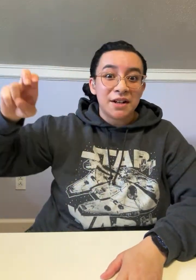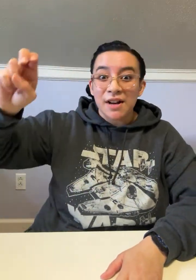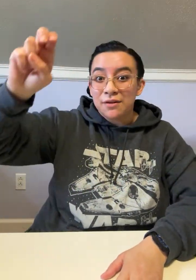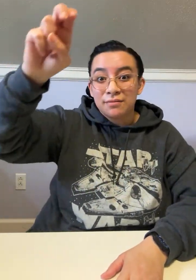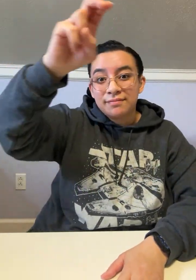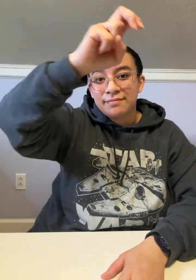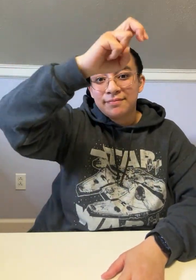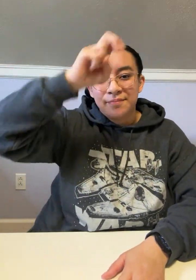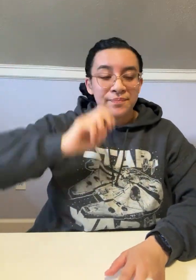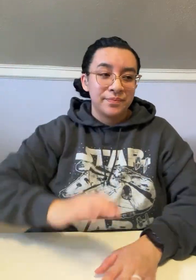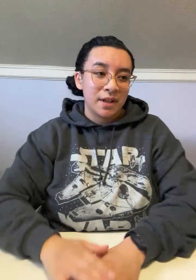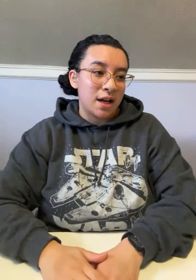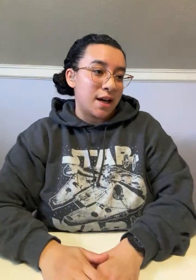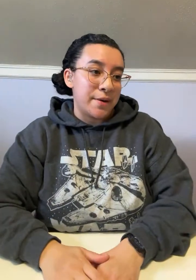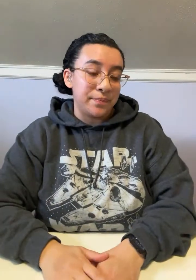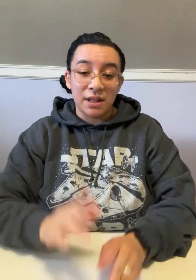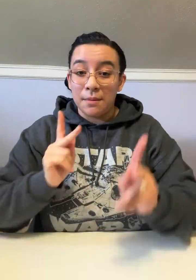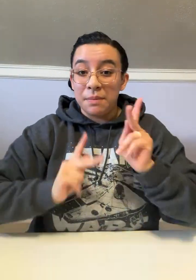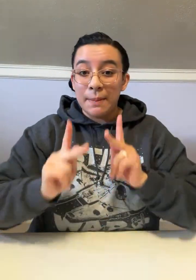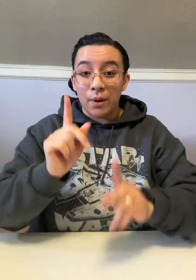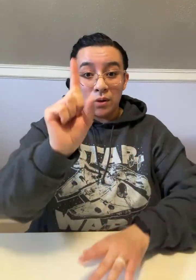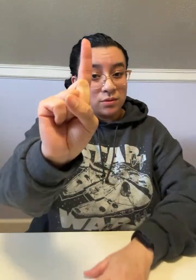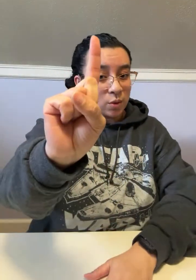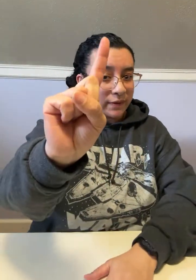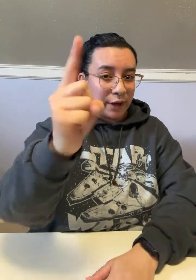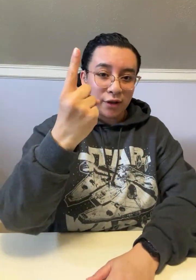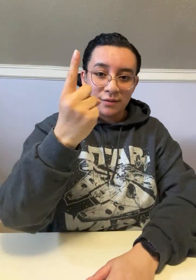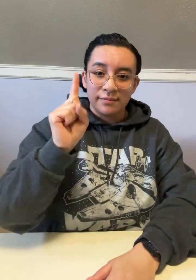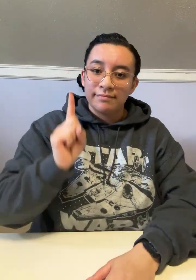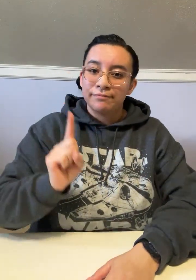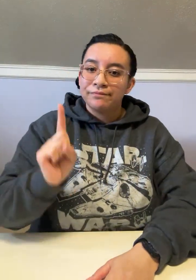around. And then people, one finger,